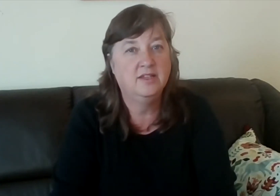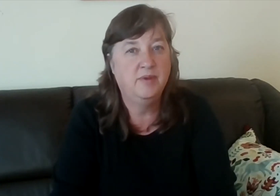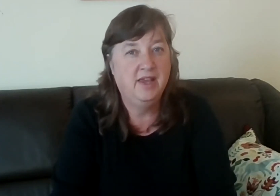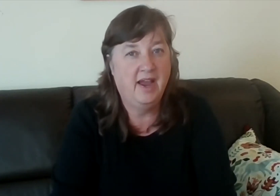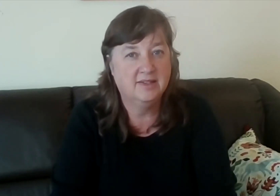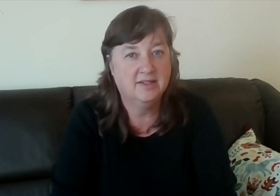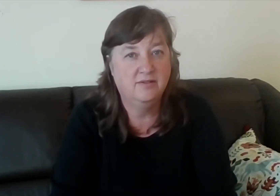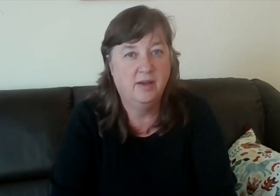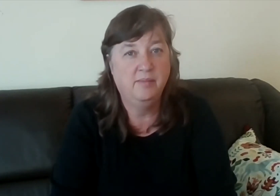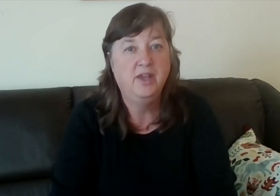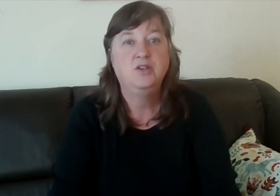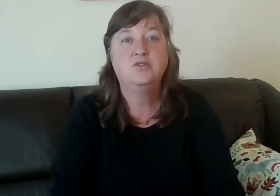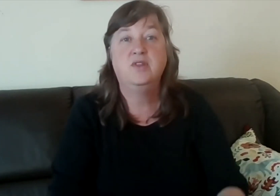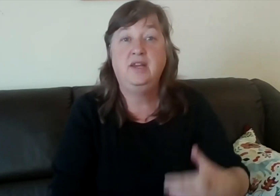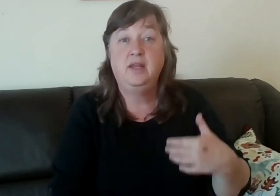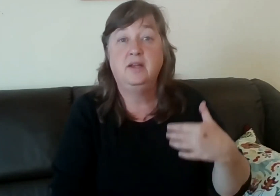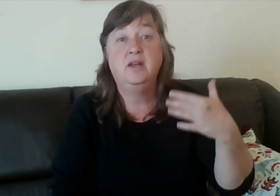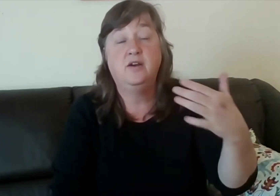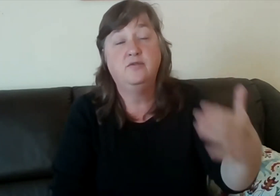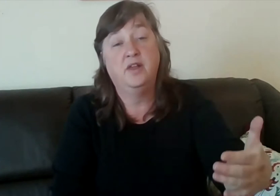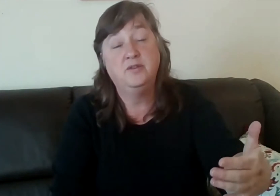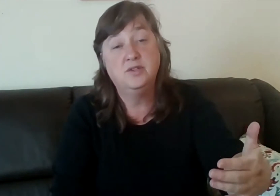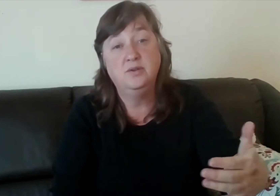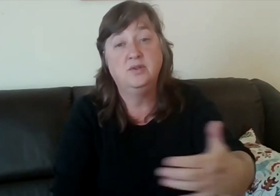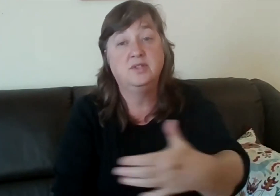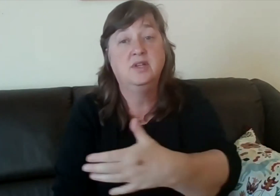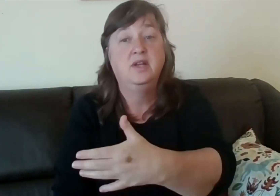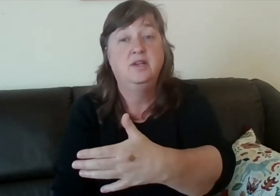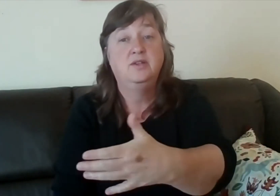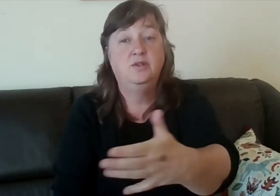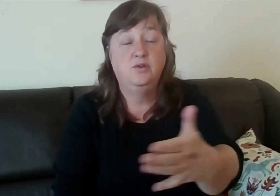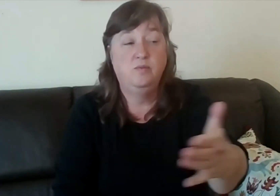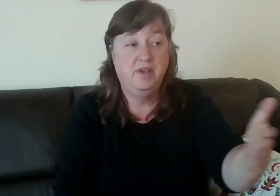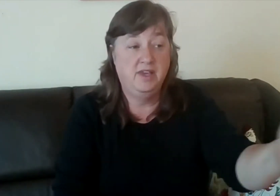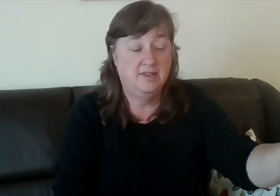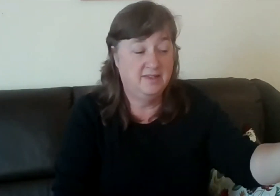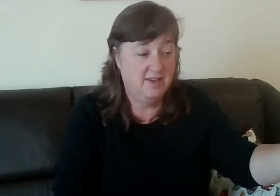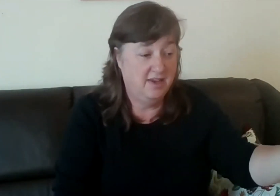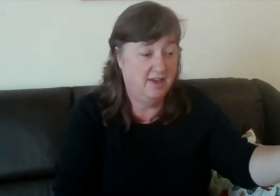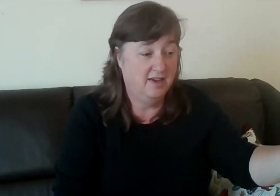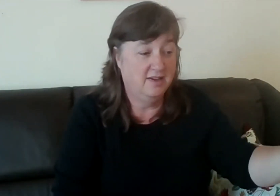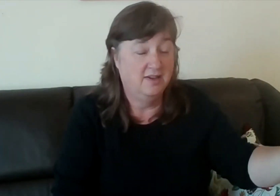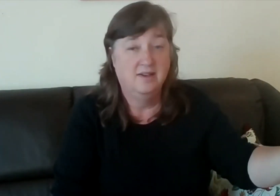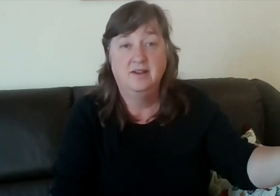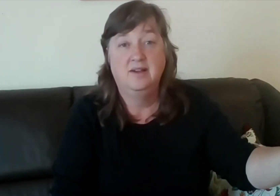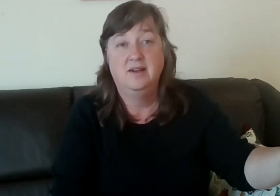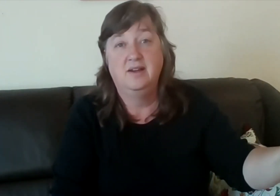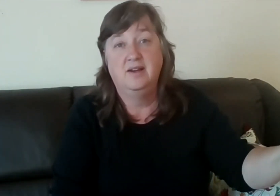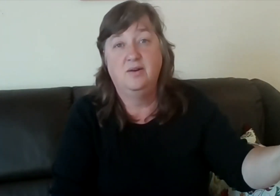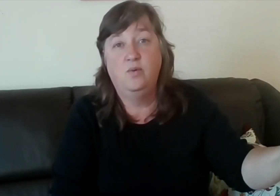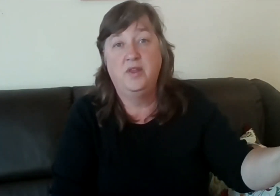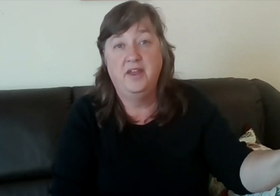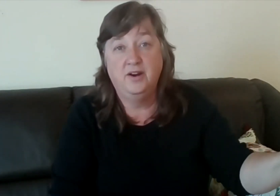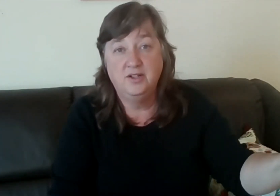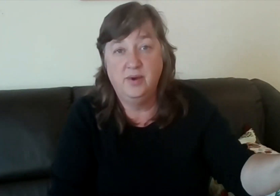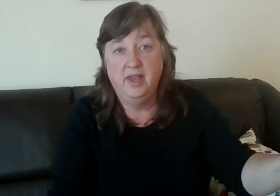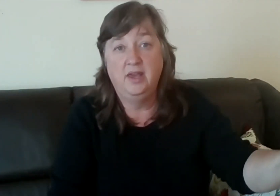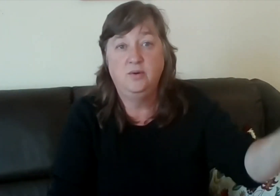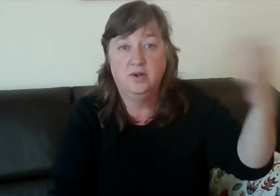being asked of them. So they need enough other students to be seeing what they're doing in order to